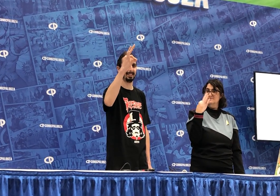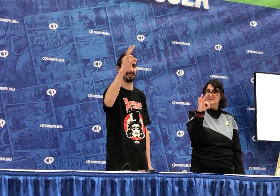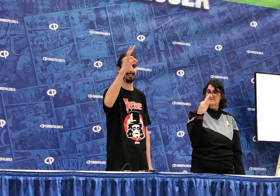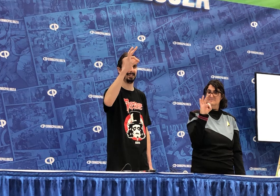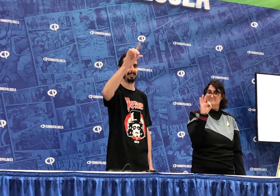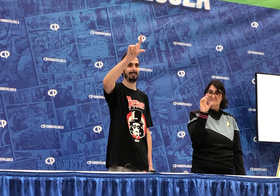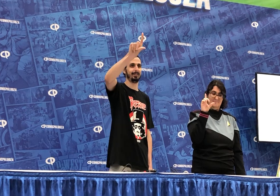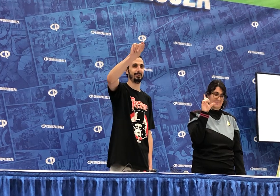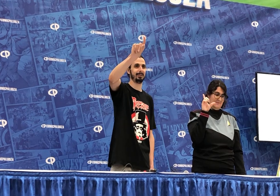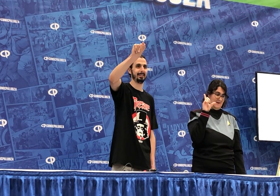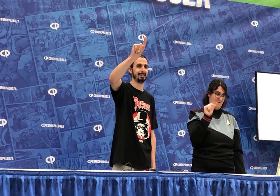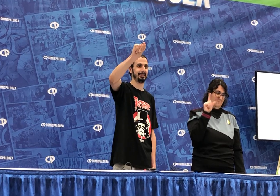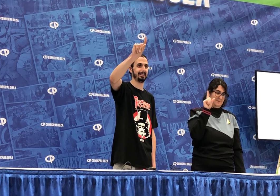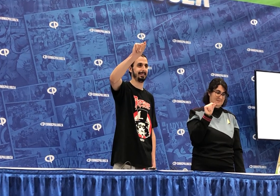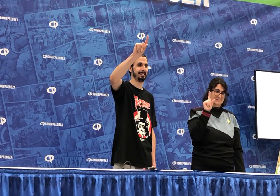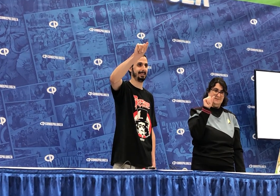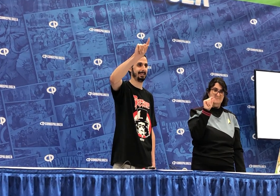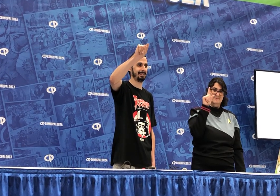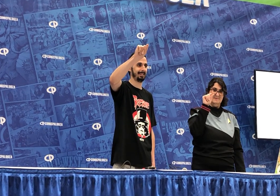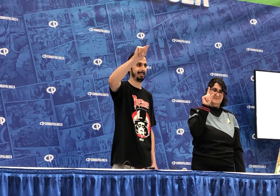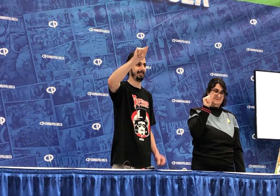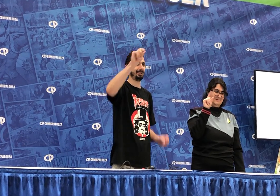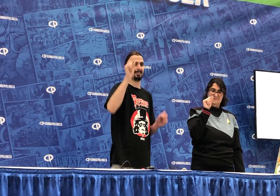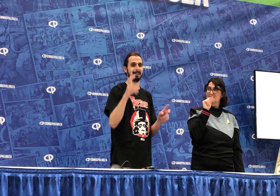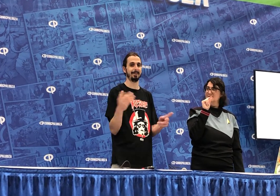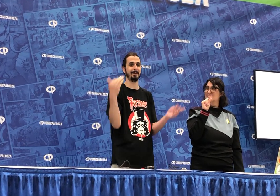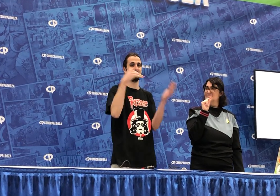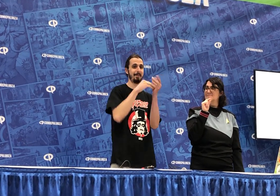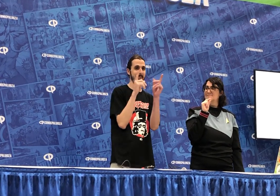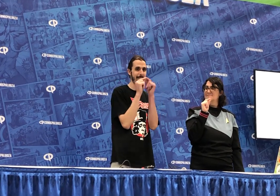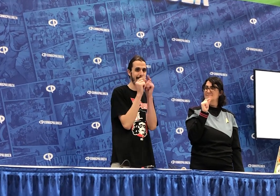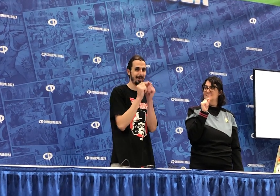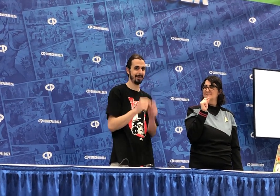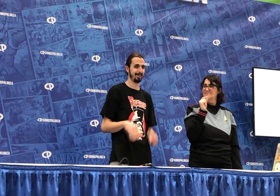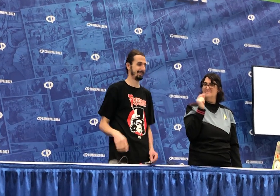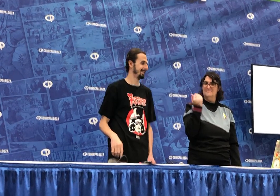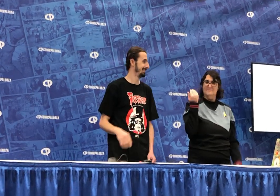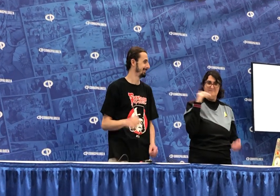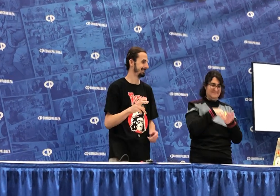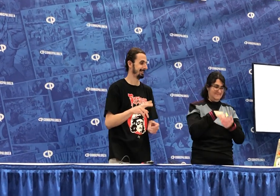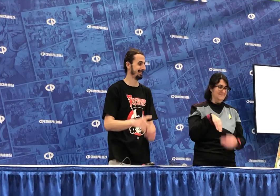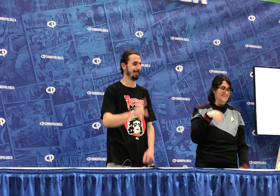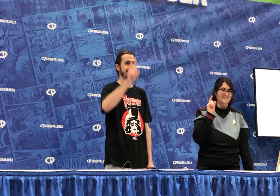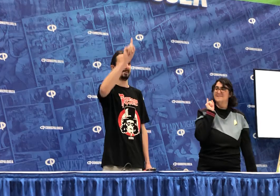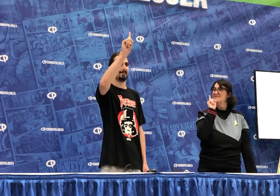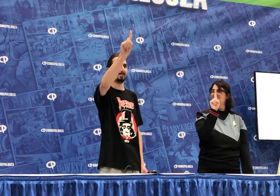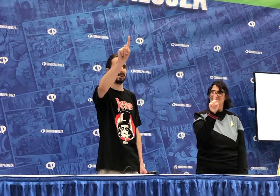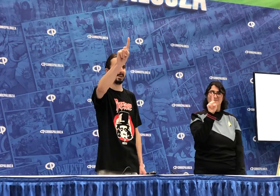19, 20. All right, let's do it one more time. Here we go.